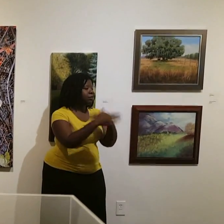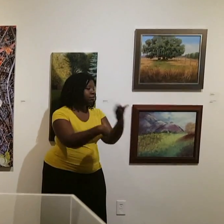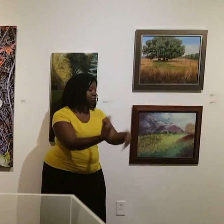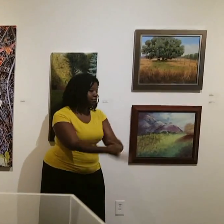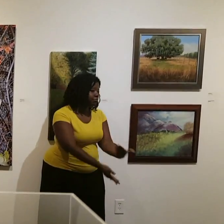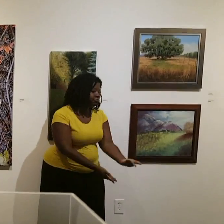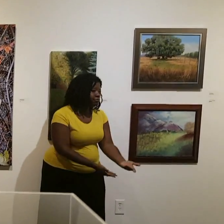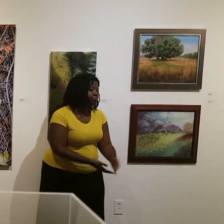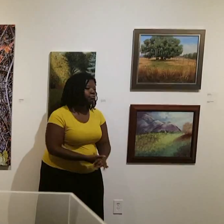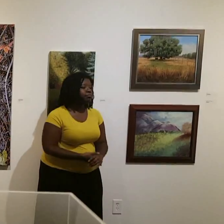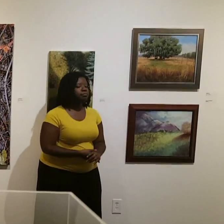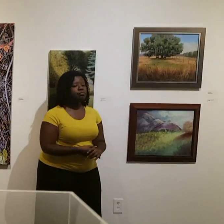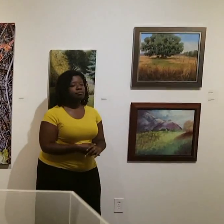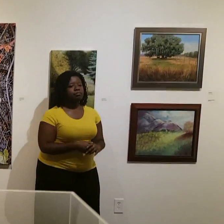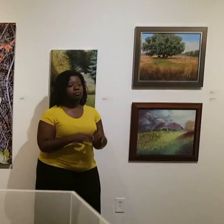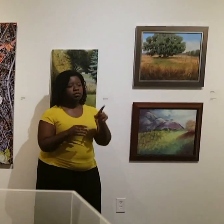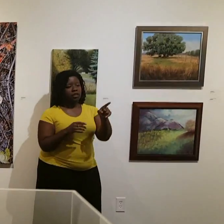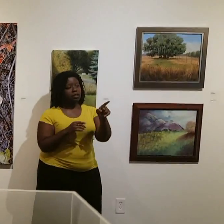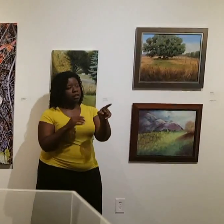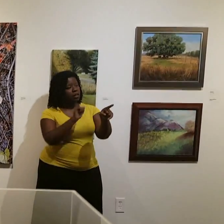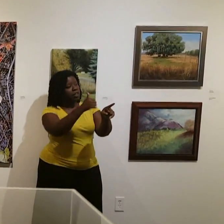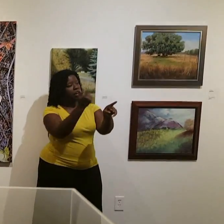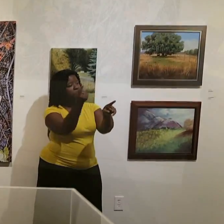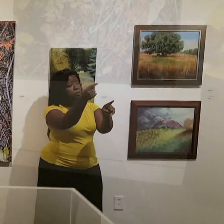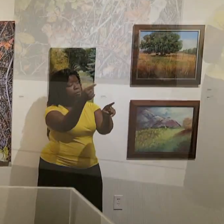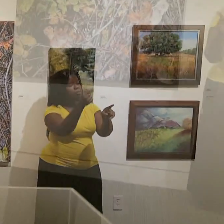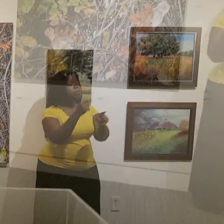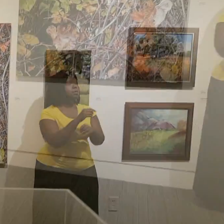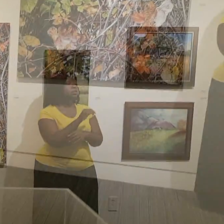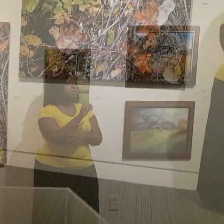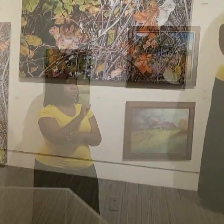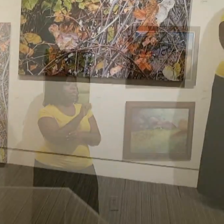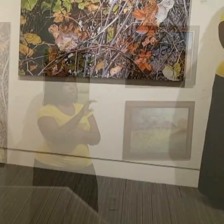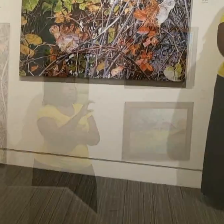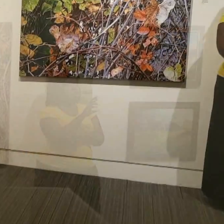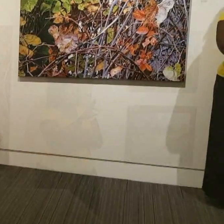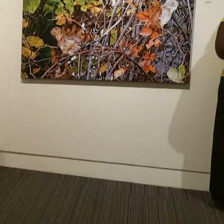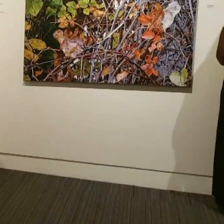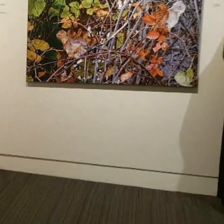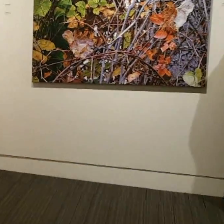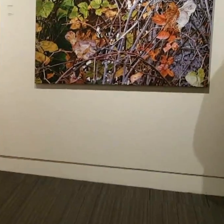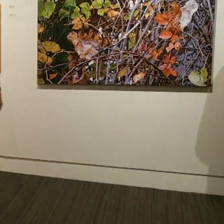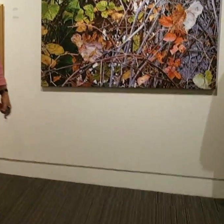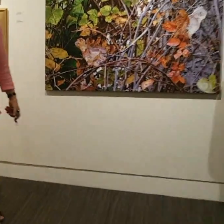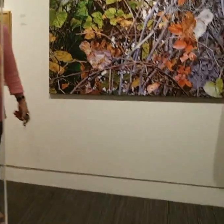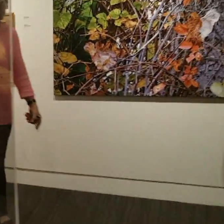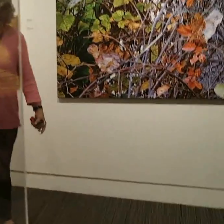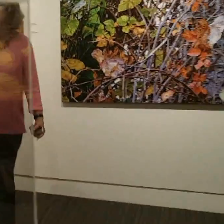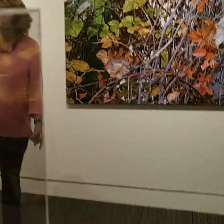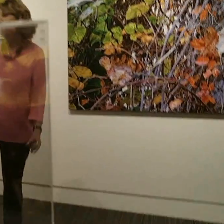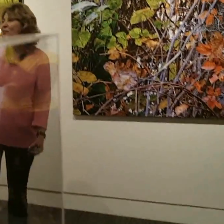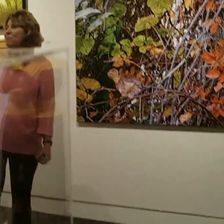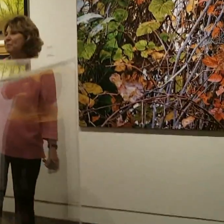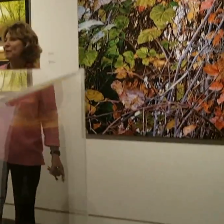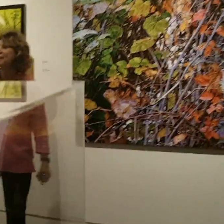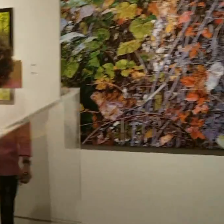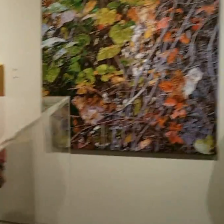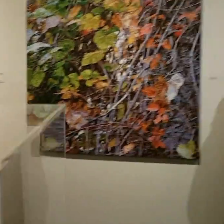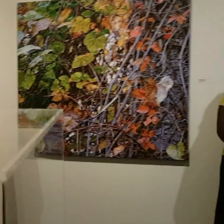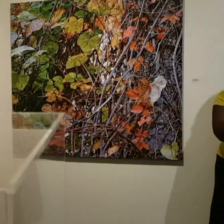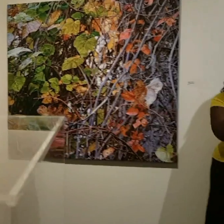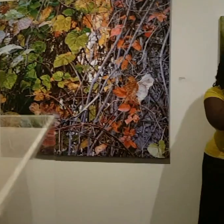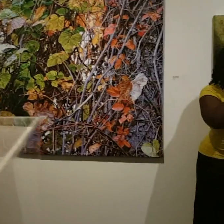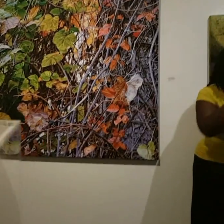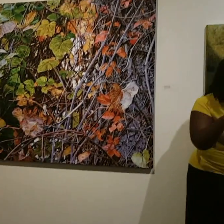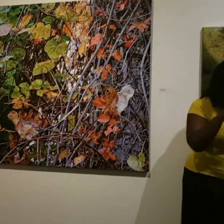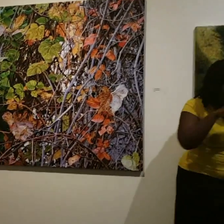was also with acrylics, but a simpler format. They wondered where they were, and I said they're I behind the put green leaves. lizards in one of my